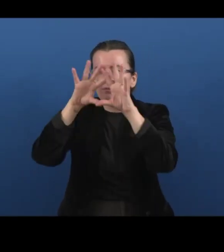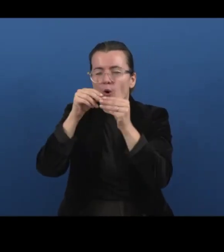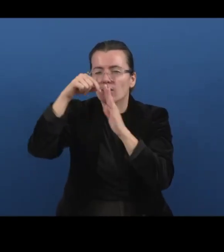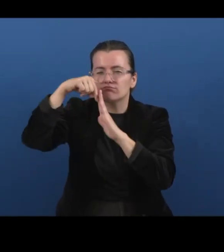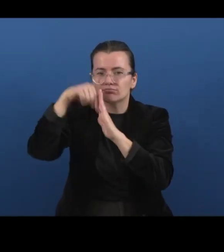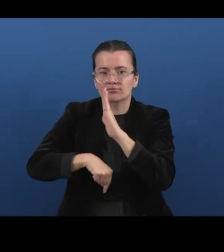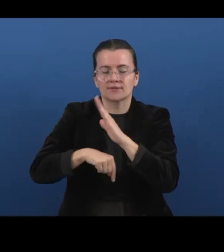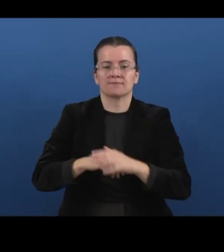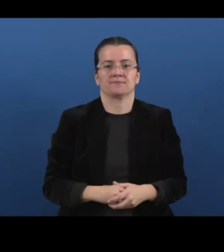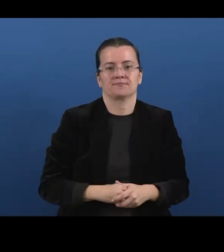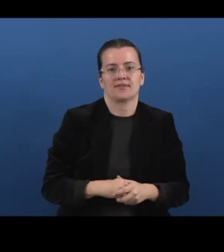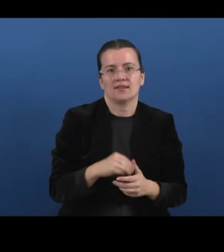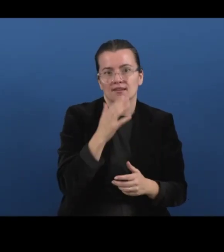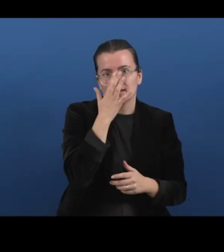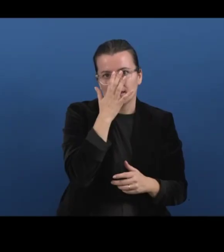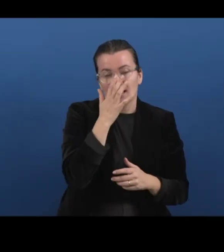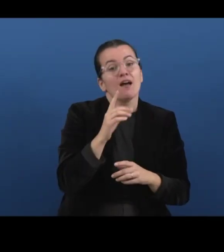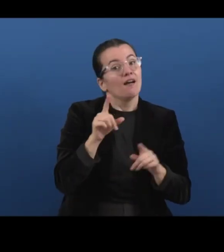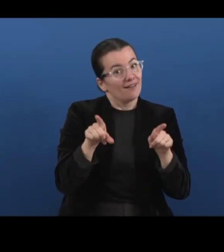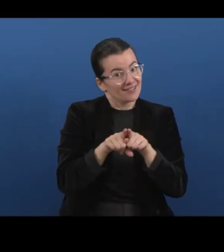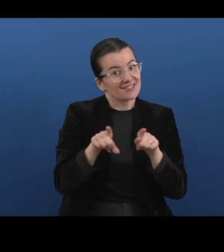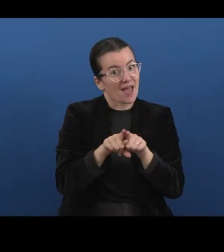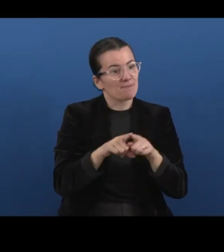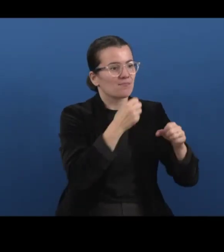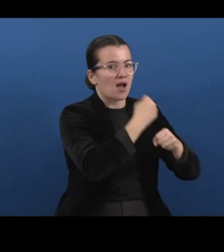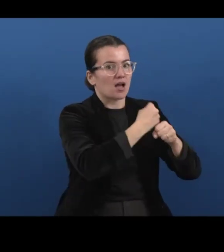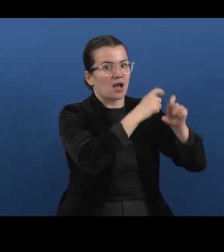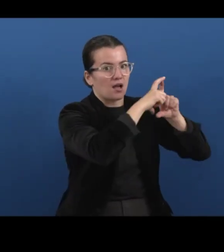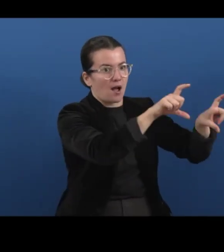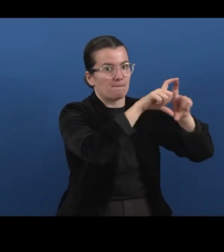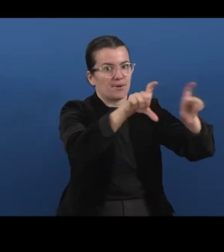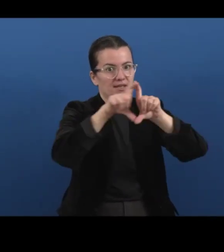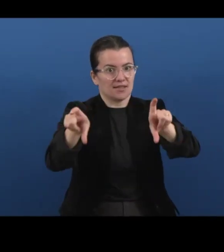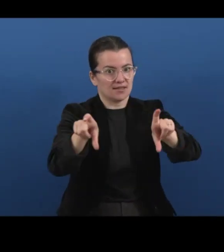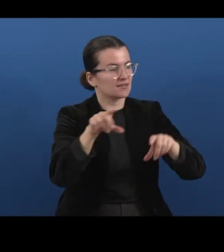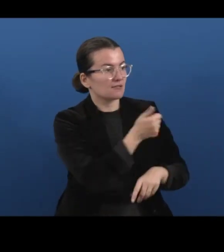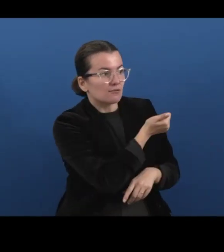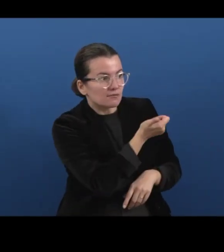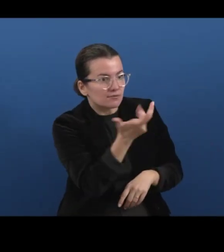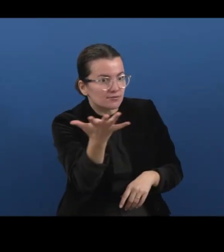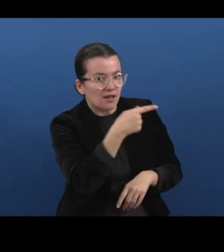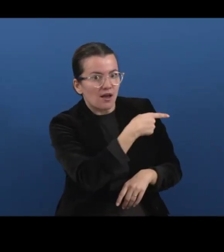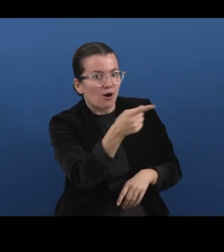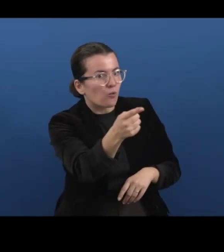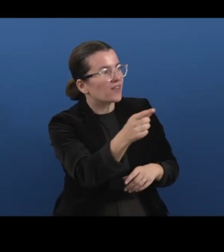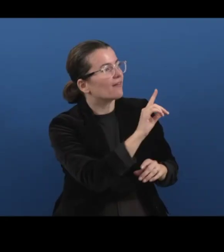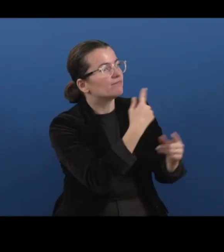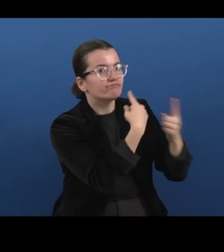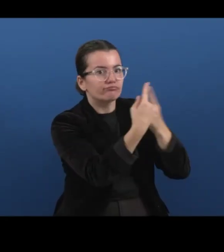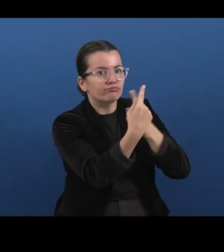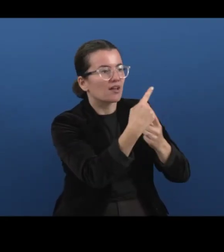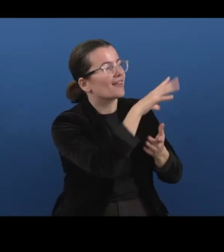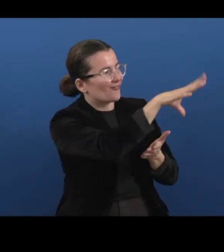the report features testimonials from several companies that are already putting these recommendations into practice, some of